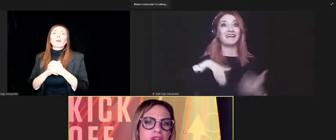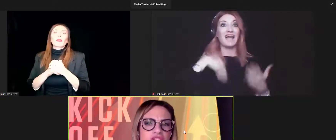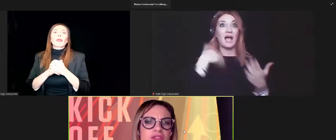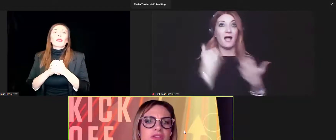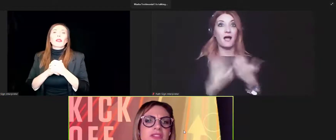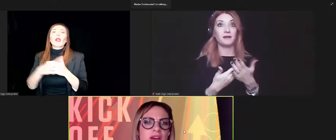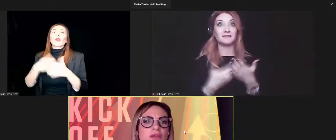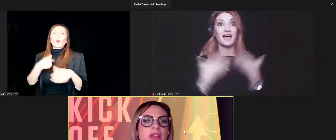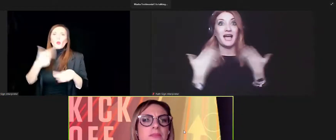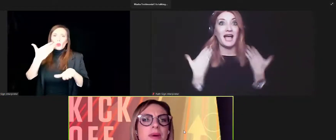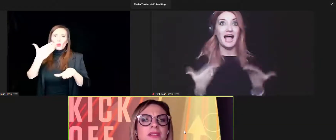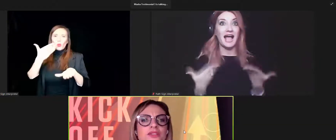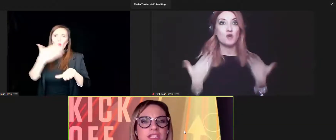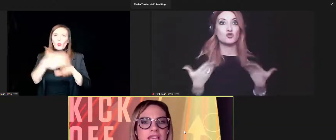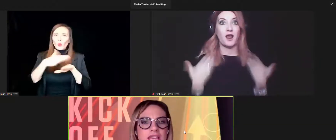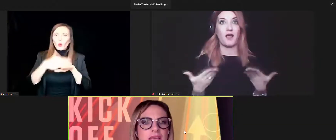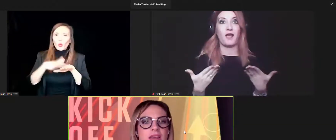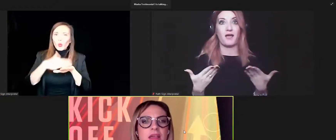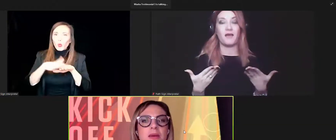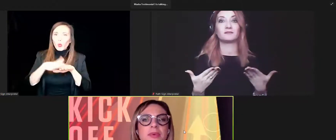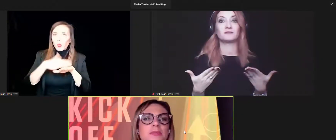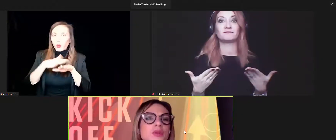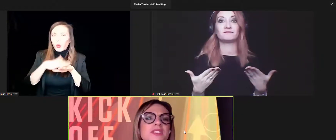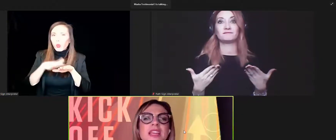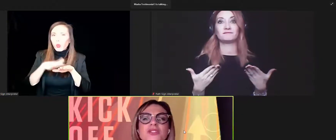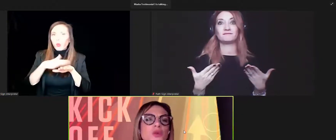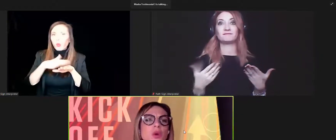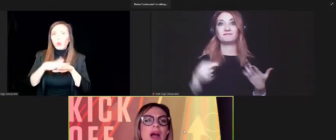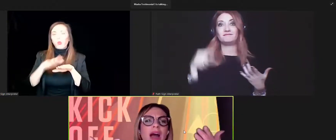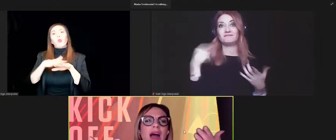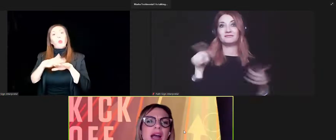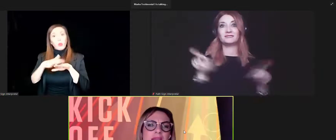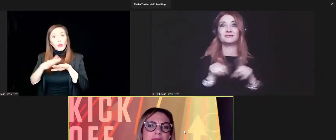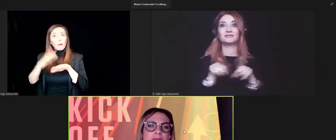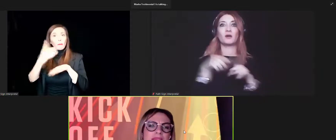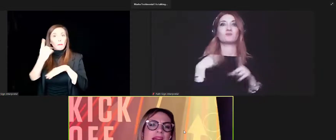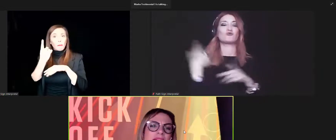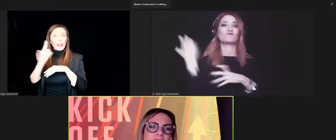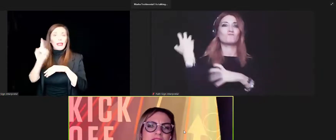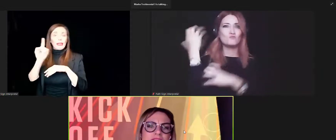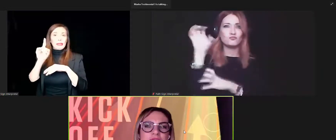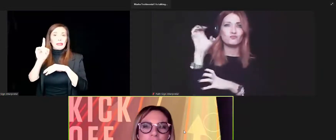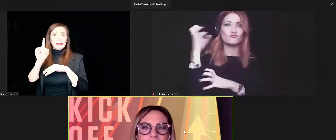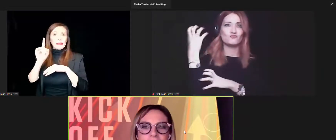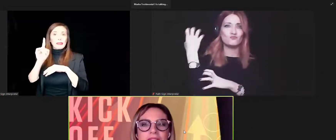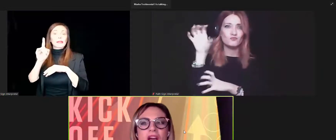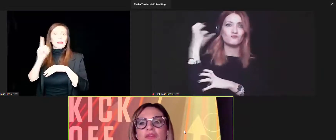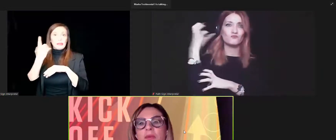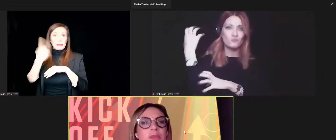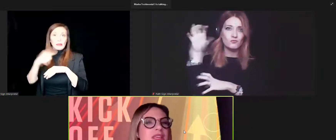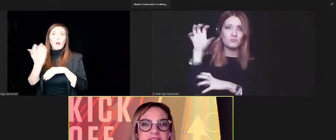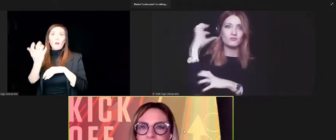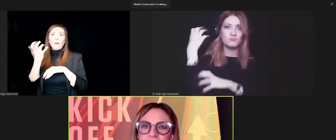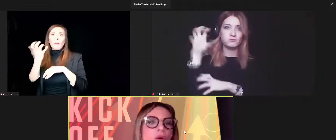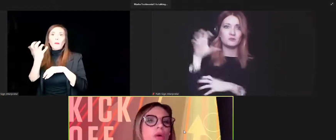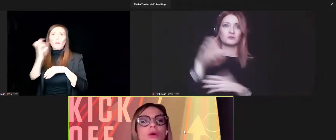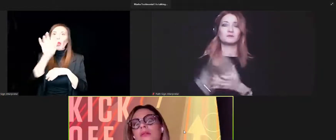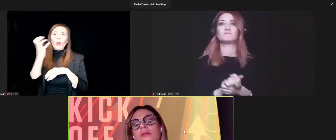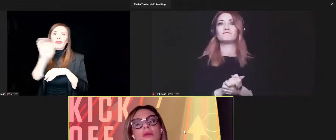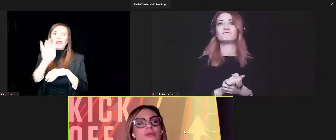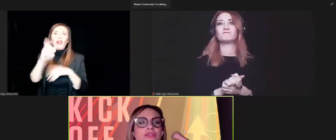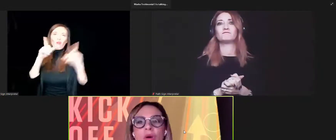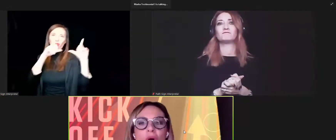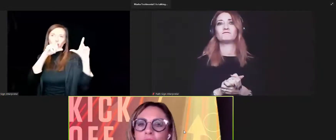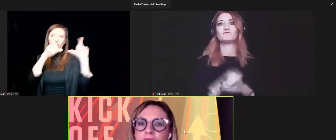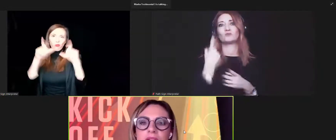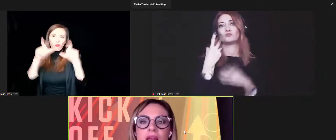Okay, pictures are okay, but today people tend to hide behind the screen of a PC or